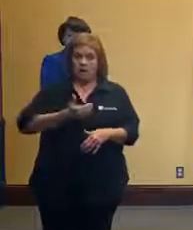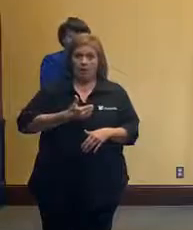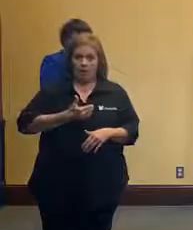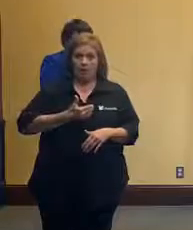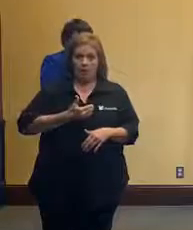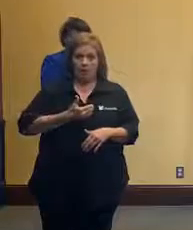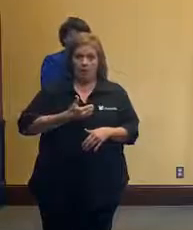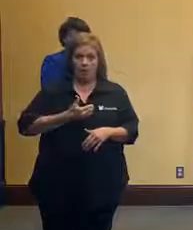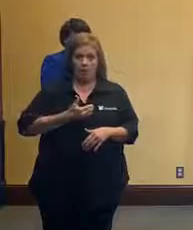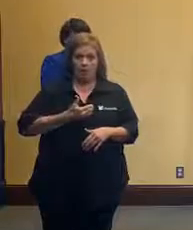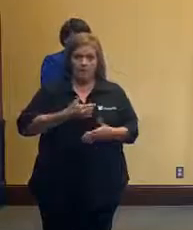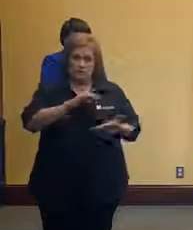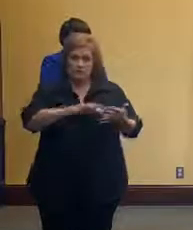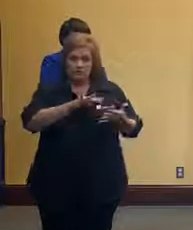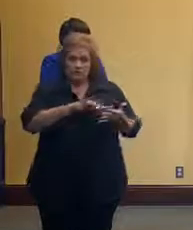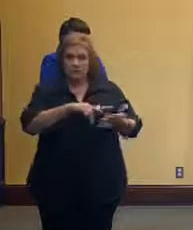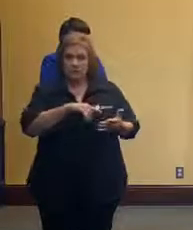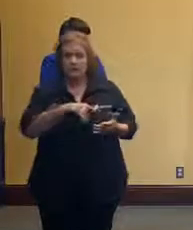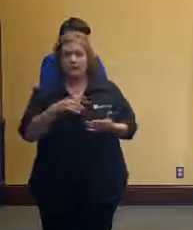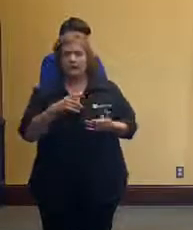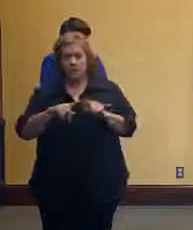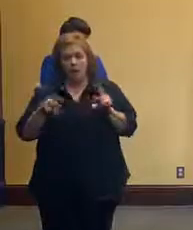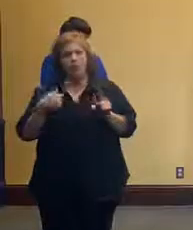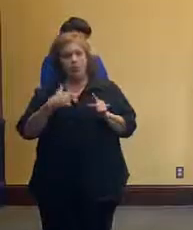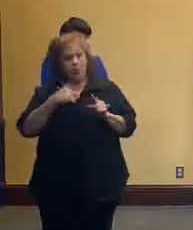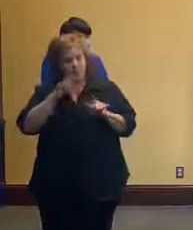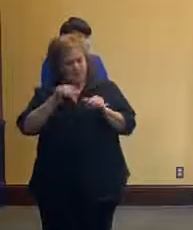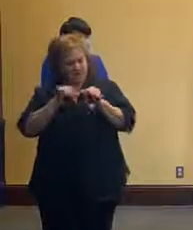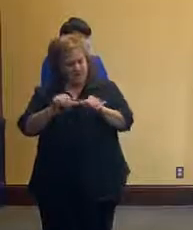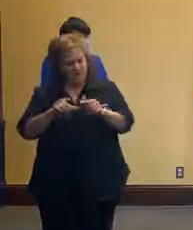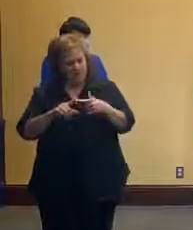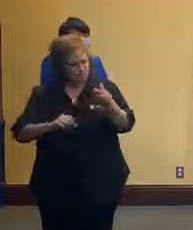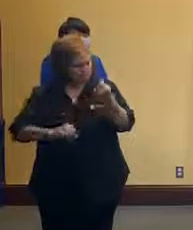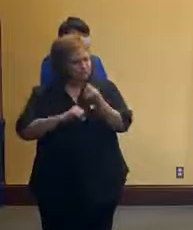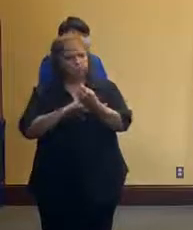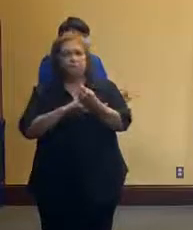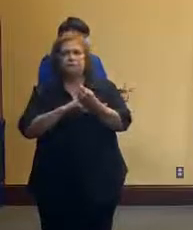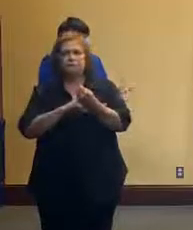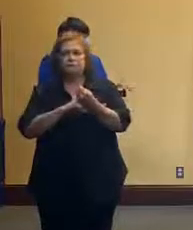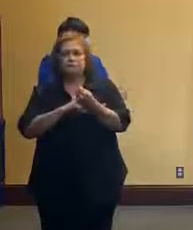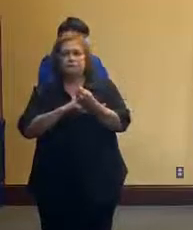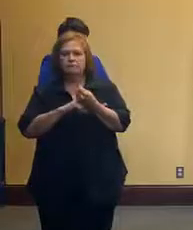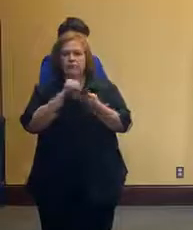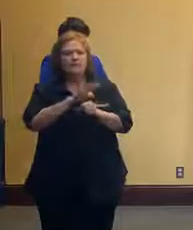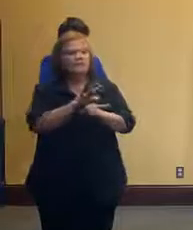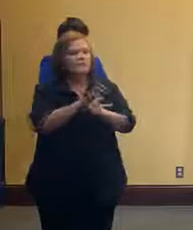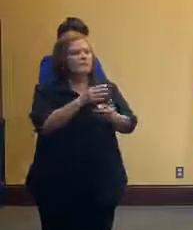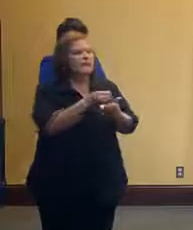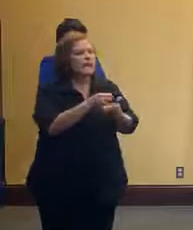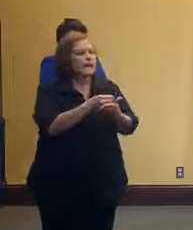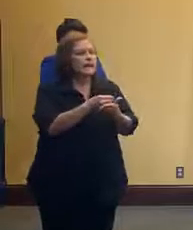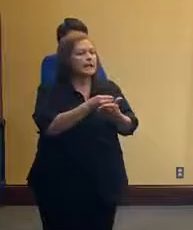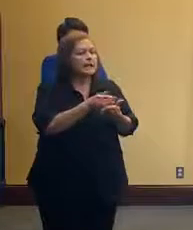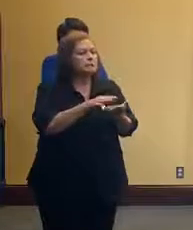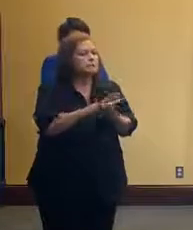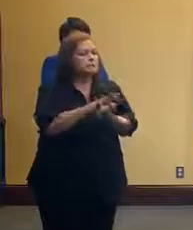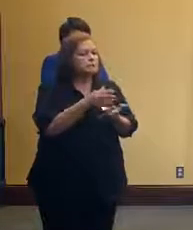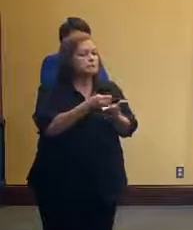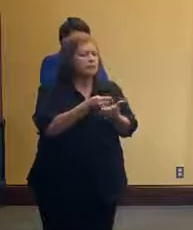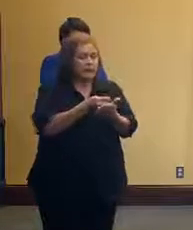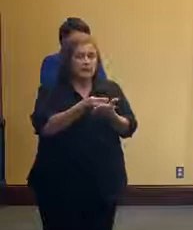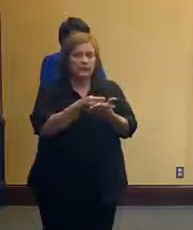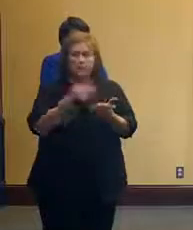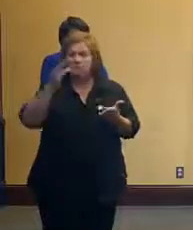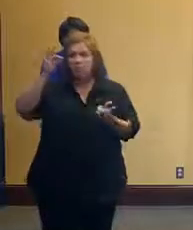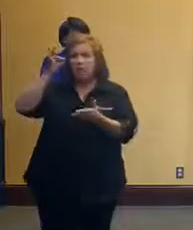we will continue to advocate for gap financing as it relates to the revenue losses that we know that